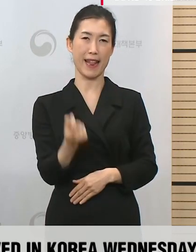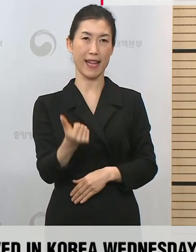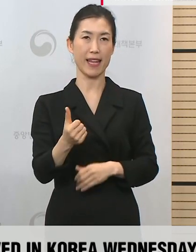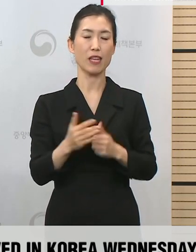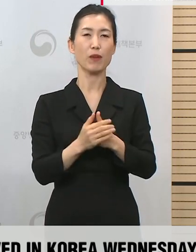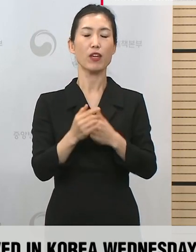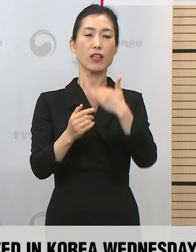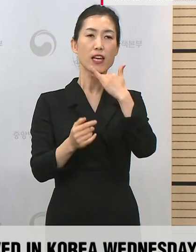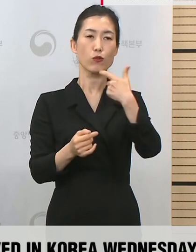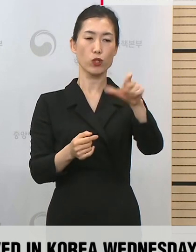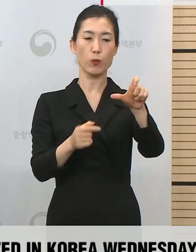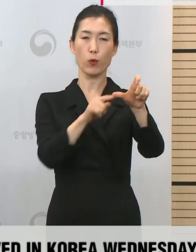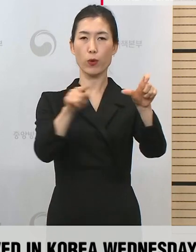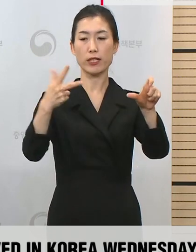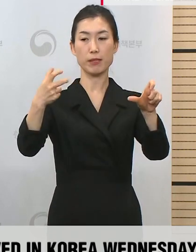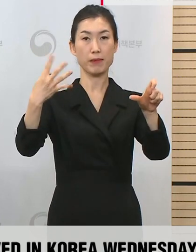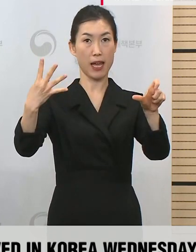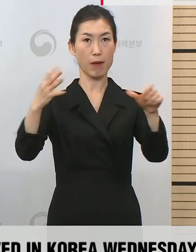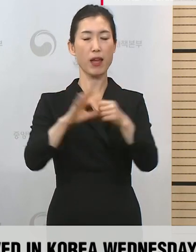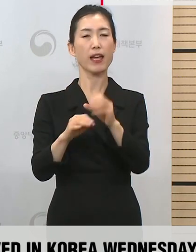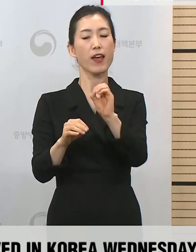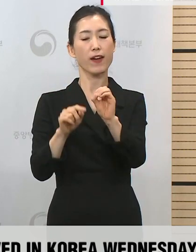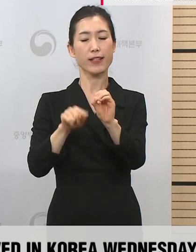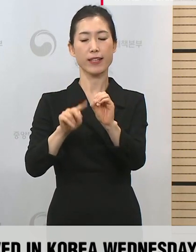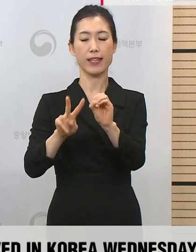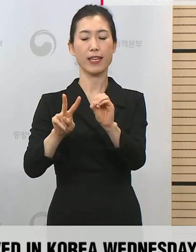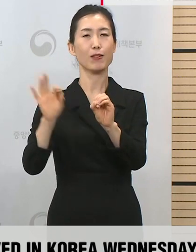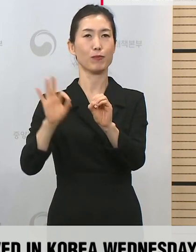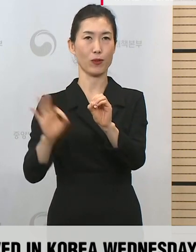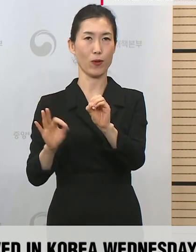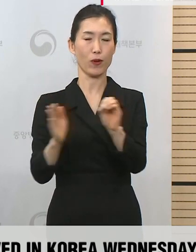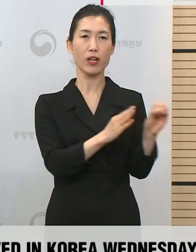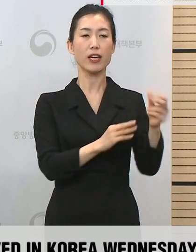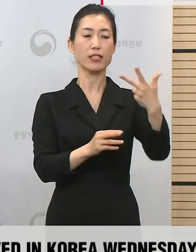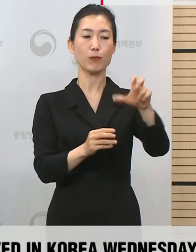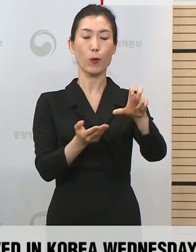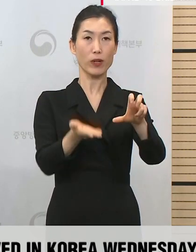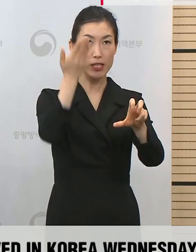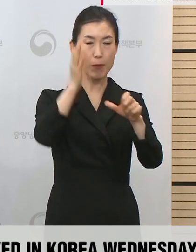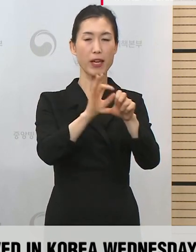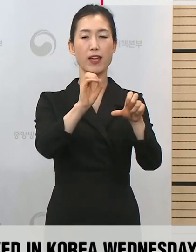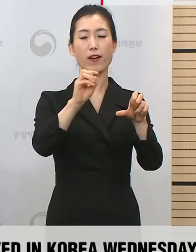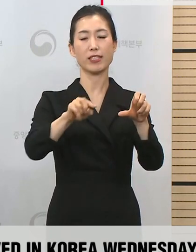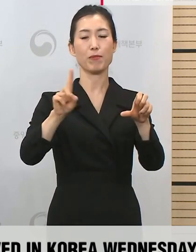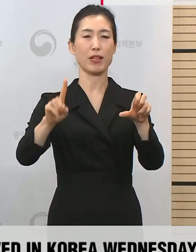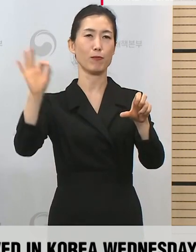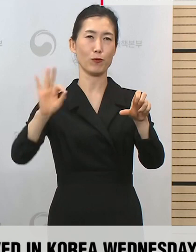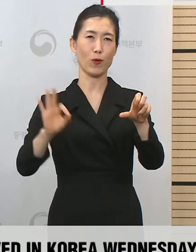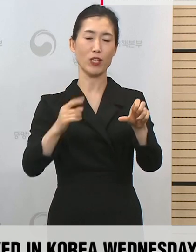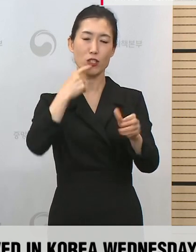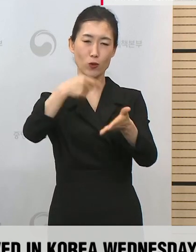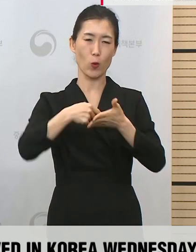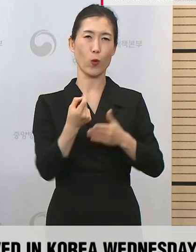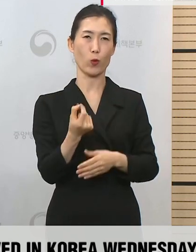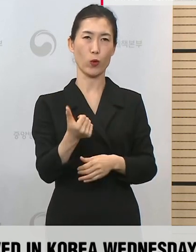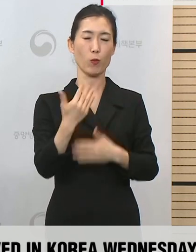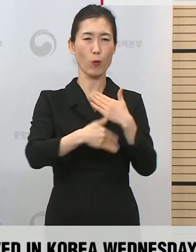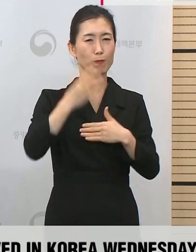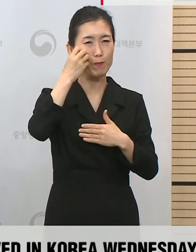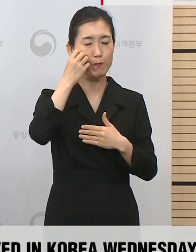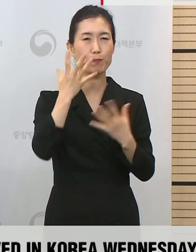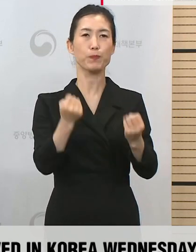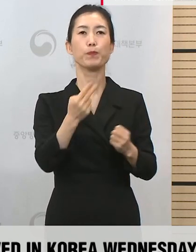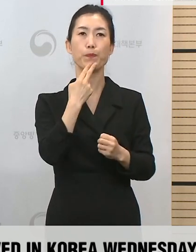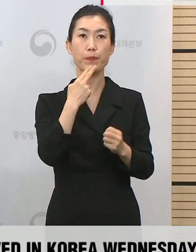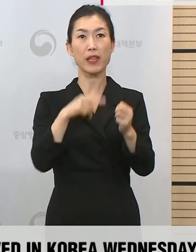was the highest among any other age group. And about 0.2% between the age group of 60s